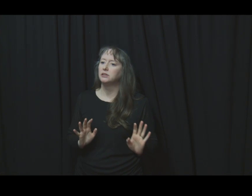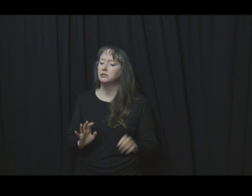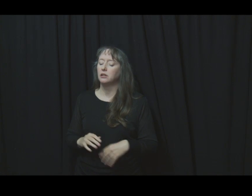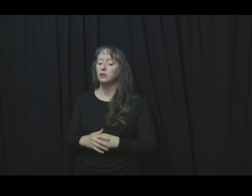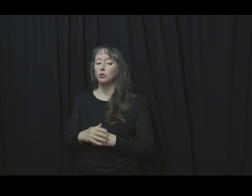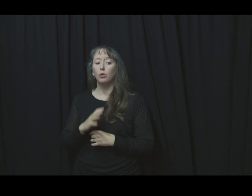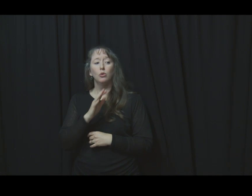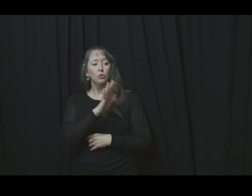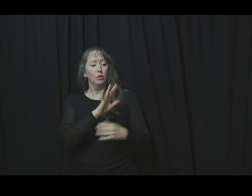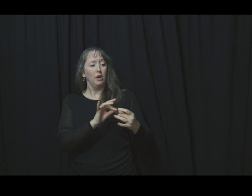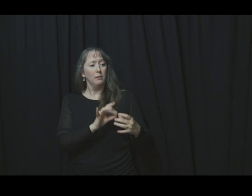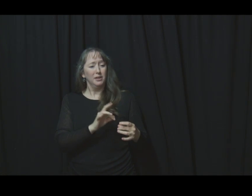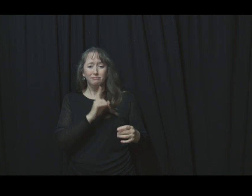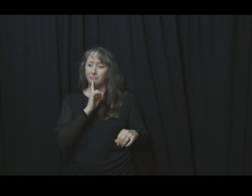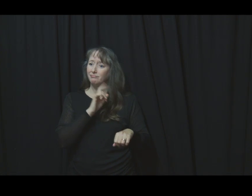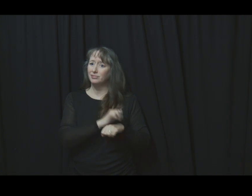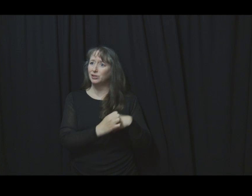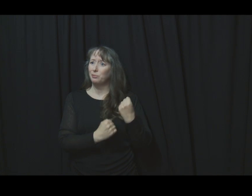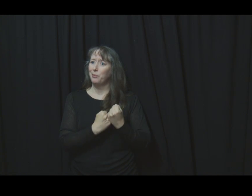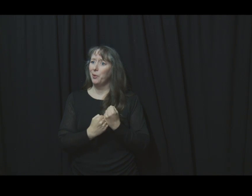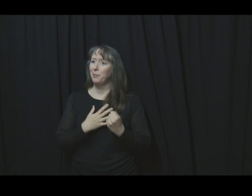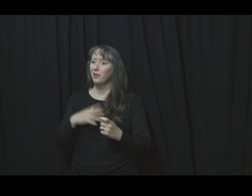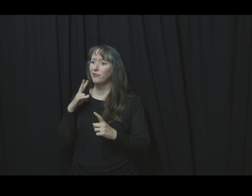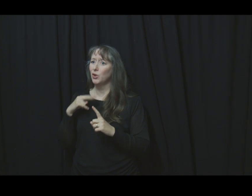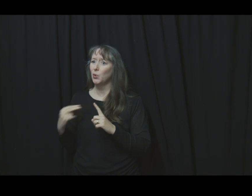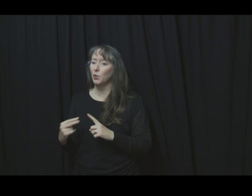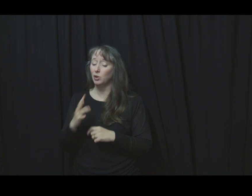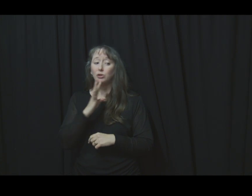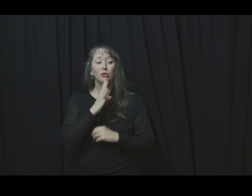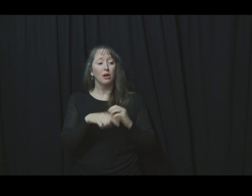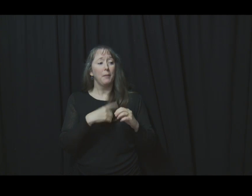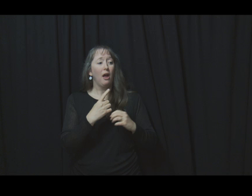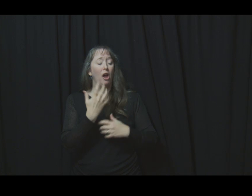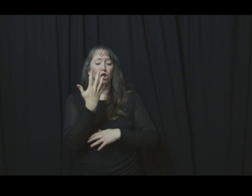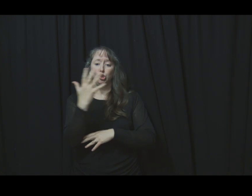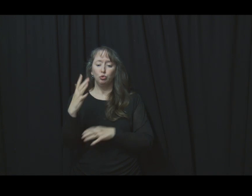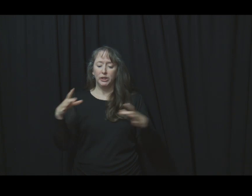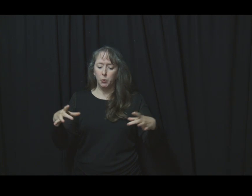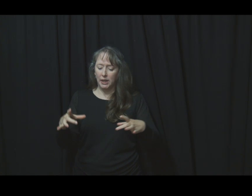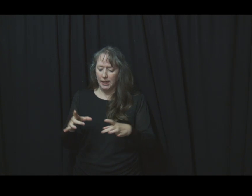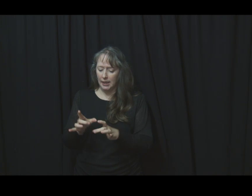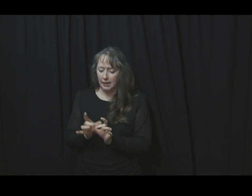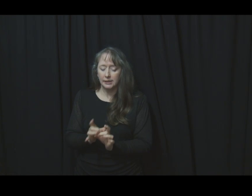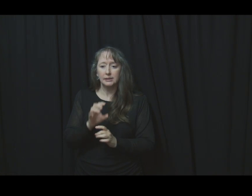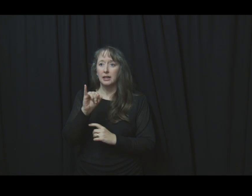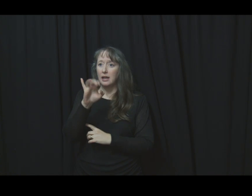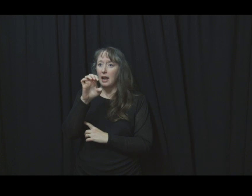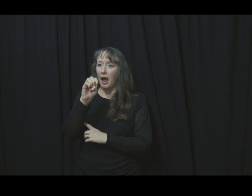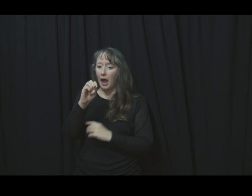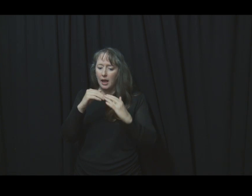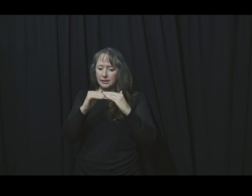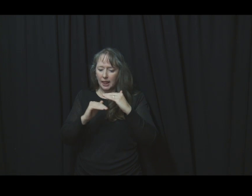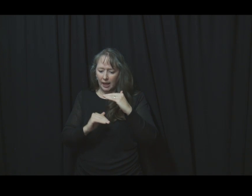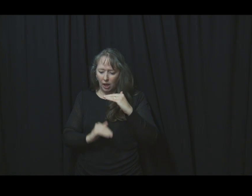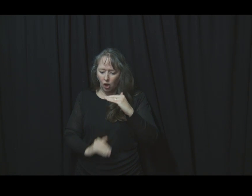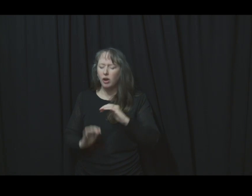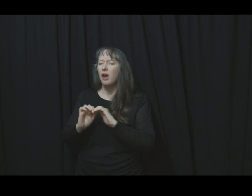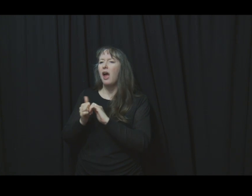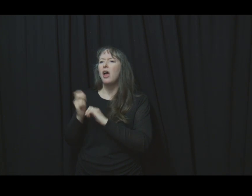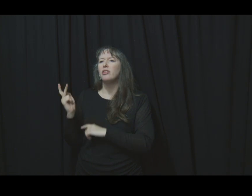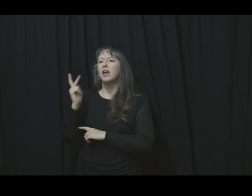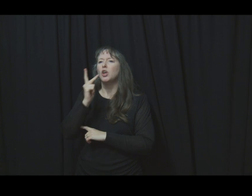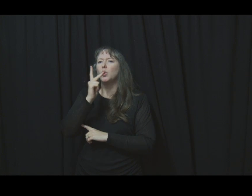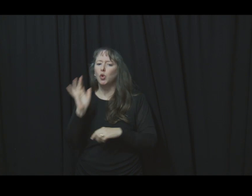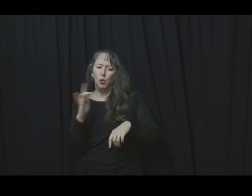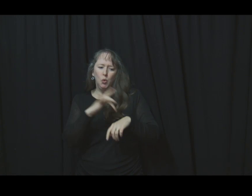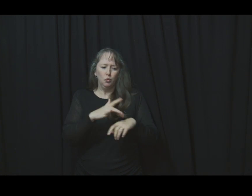illustrating my point. You were talking about tree rings and ice layers and just talking about kangaroos getting to Australia and all sorts of things like